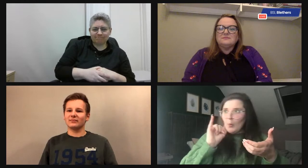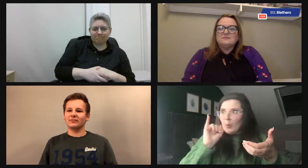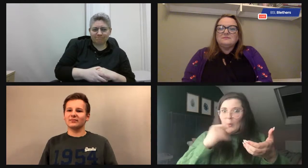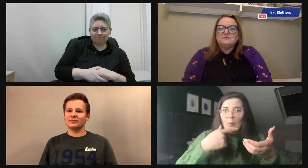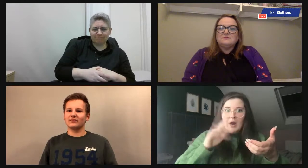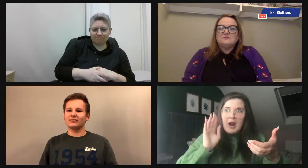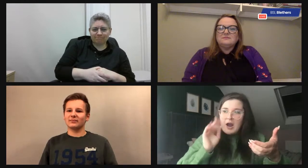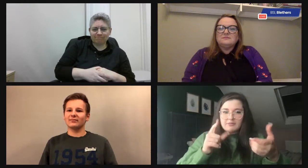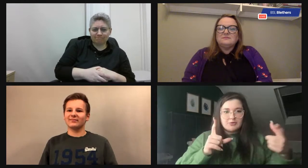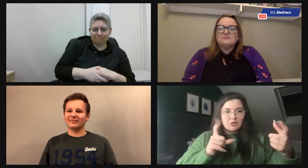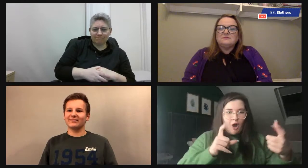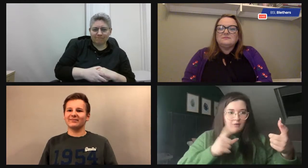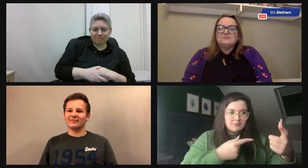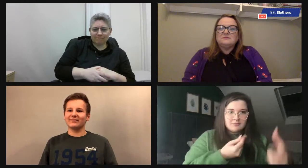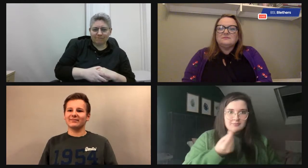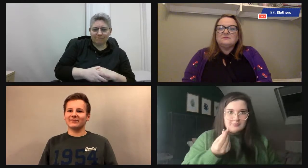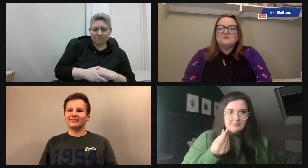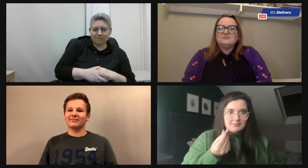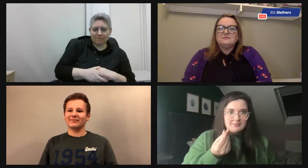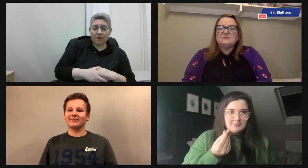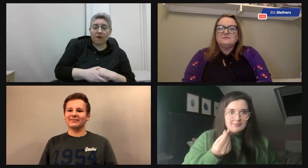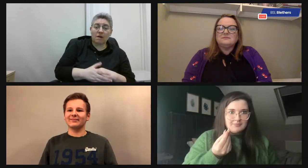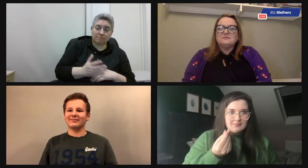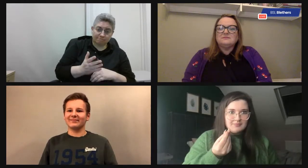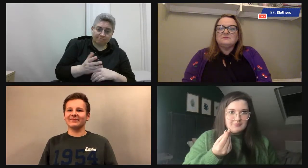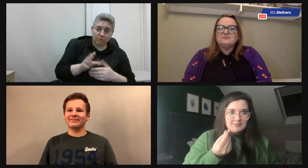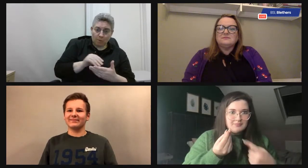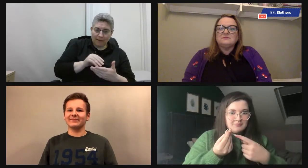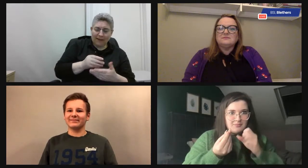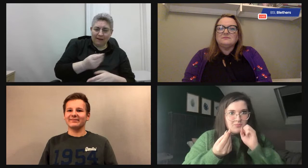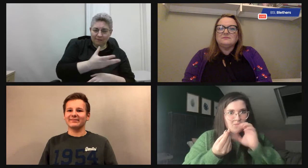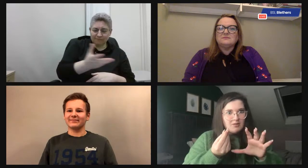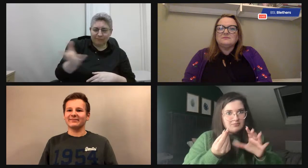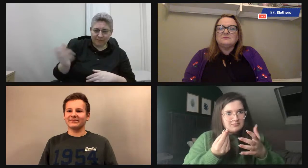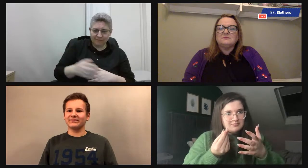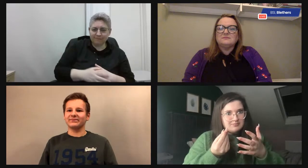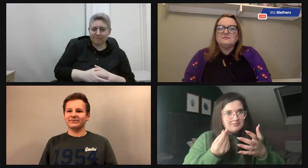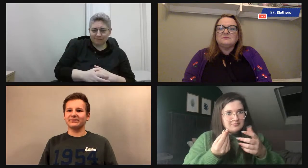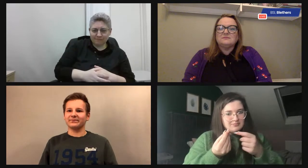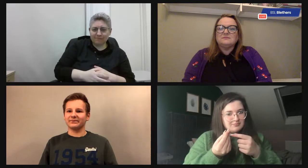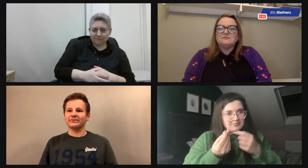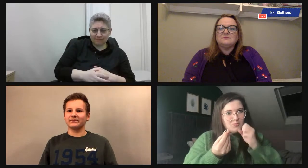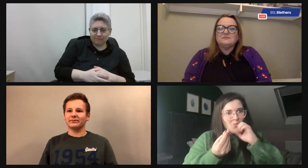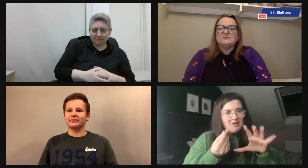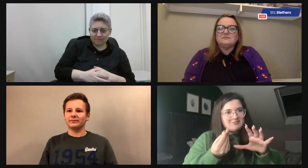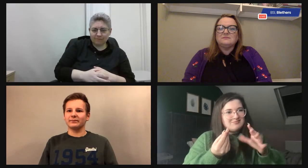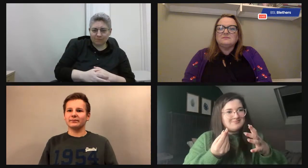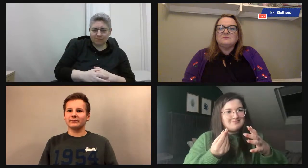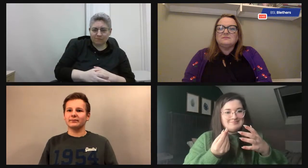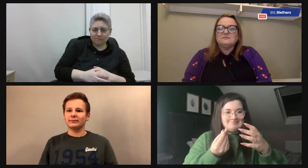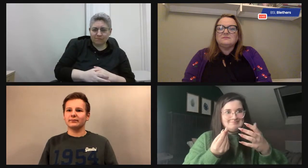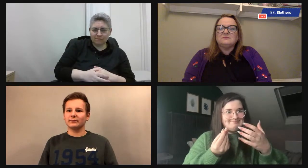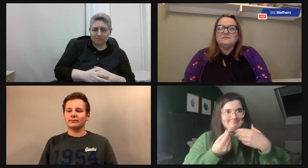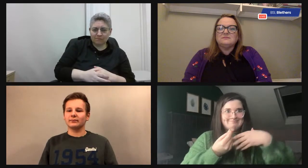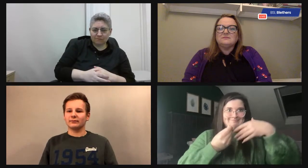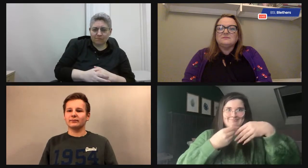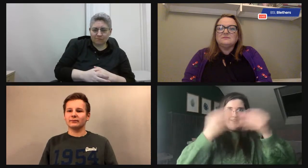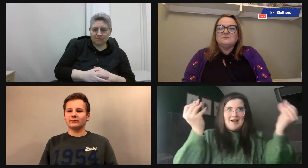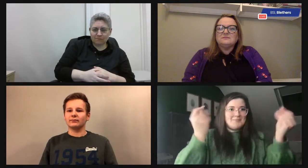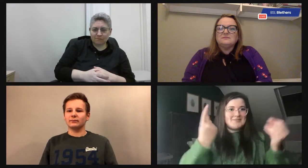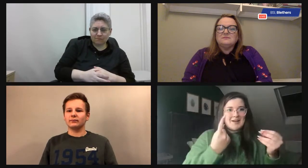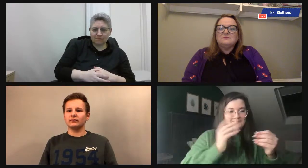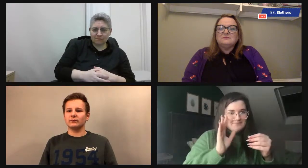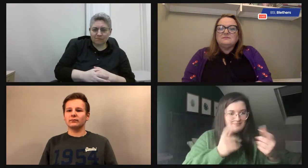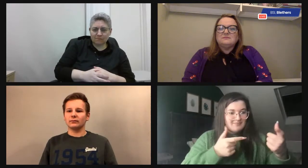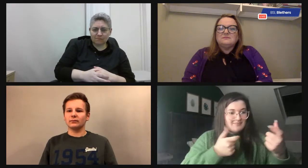know, commenting and taking photographs of what they've saw on social media, Yeah, and copying, and things like that. comparing.